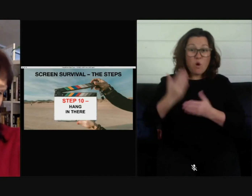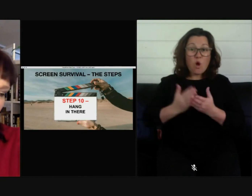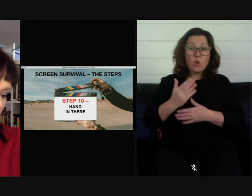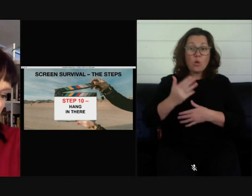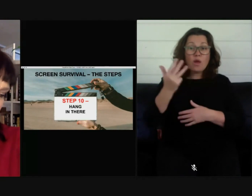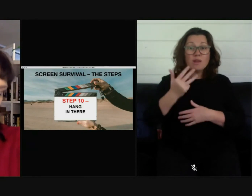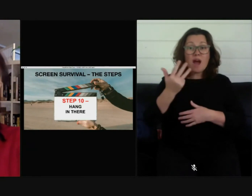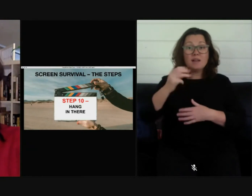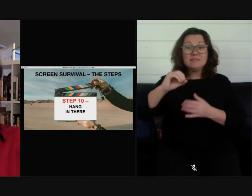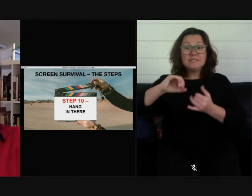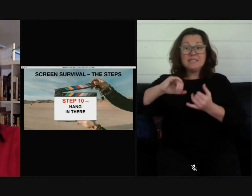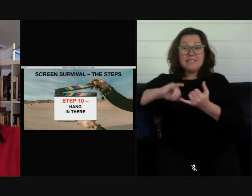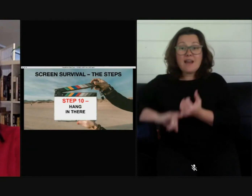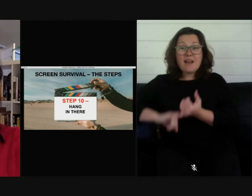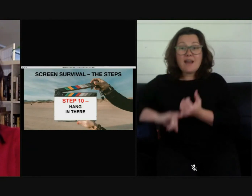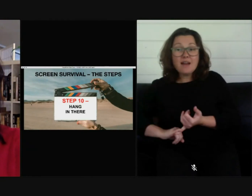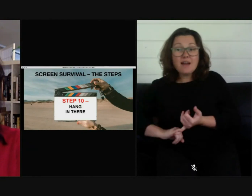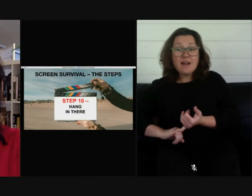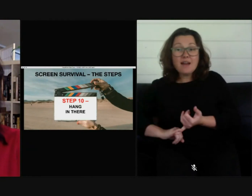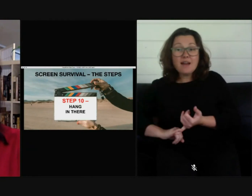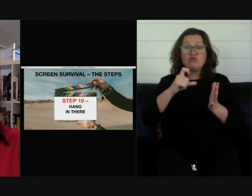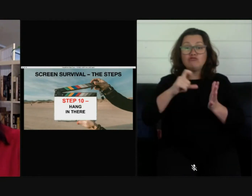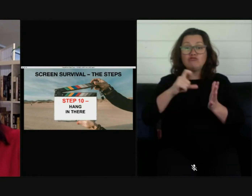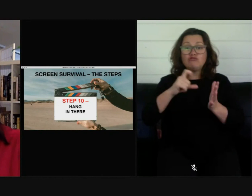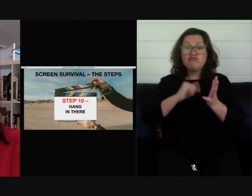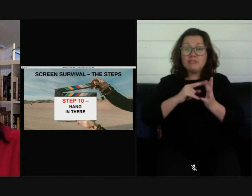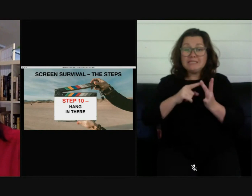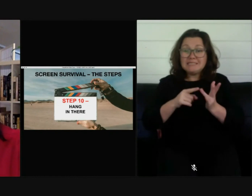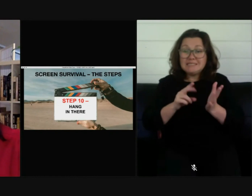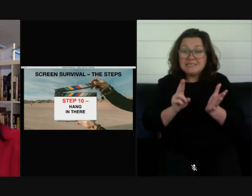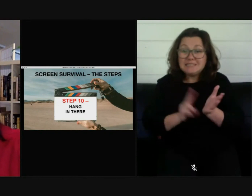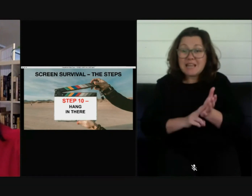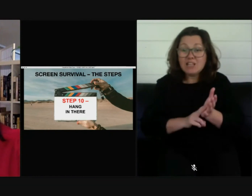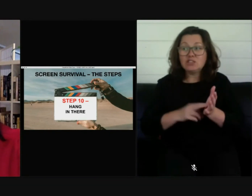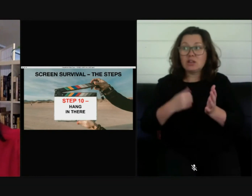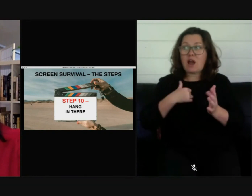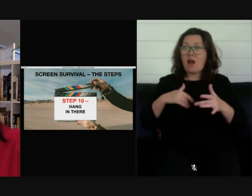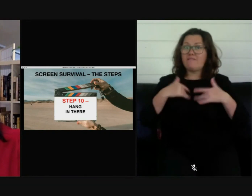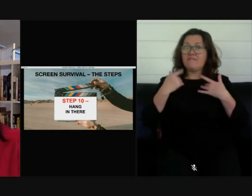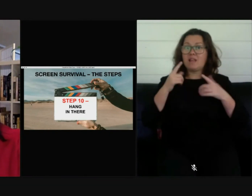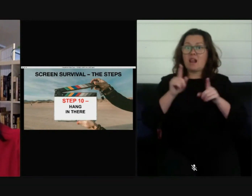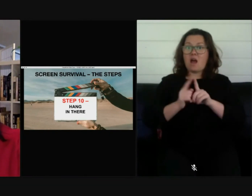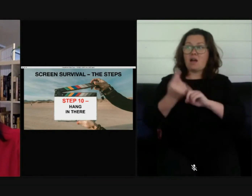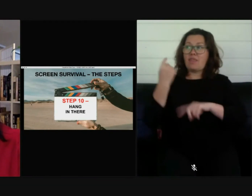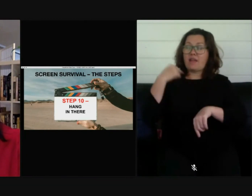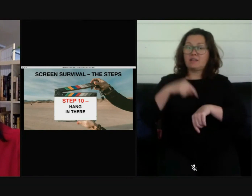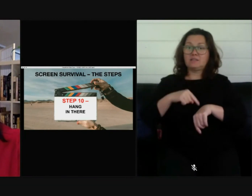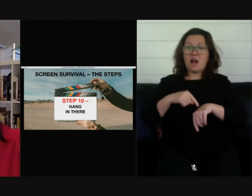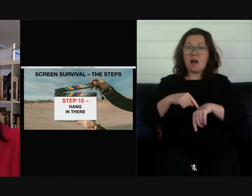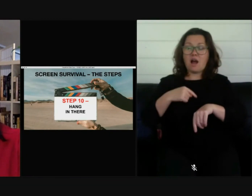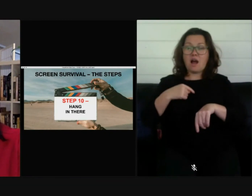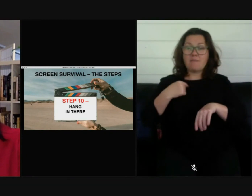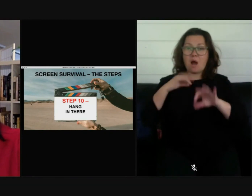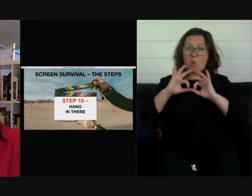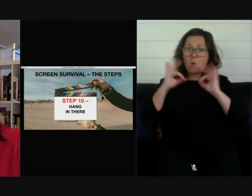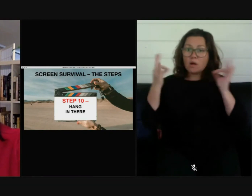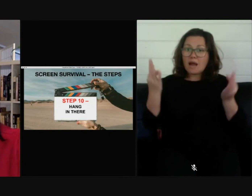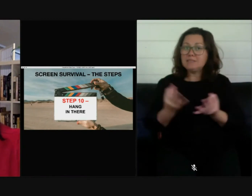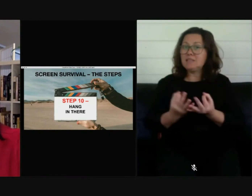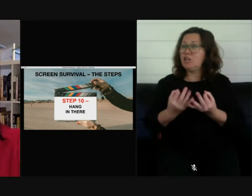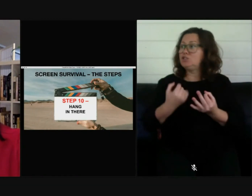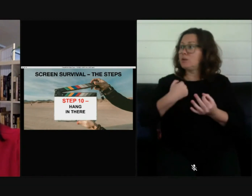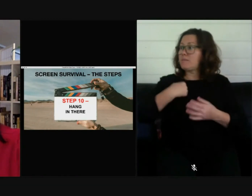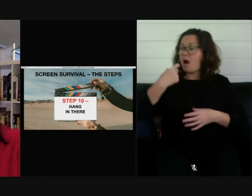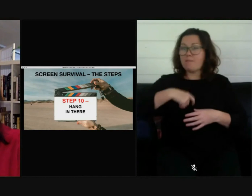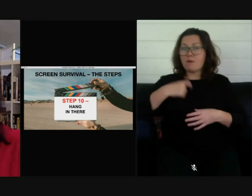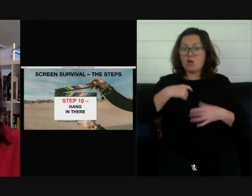over, and my organisation and personal life was adversely affected by the global financial crisis, more